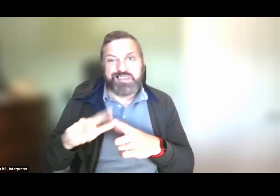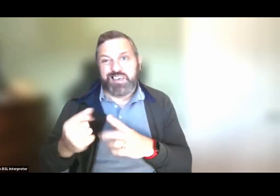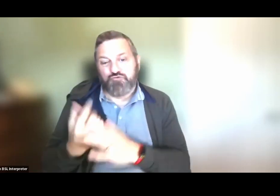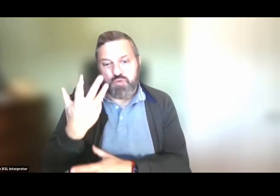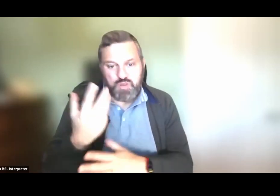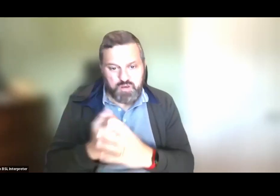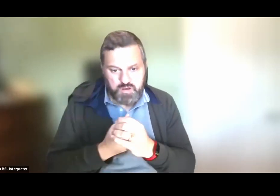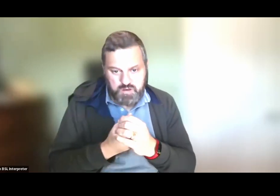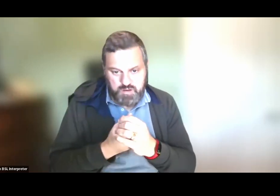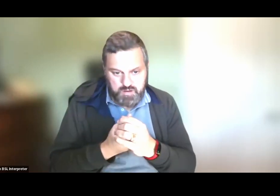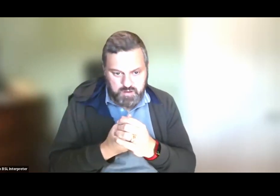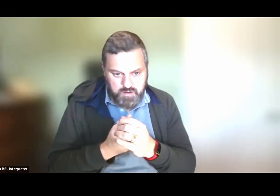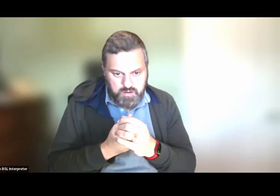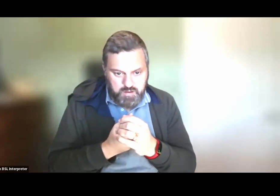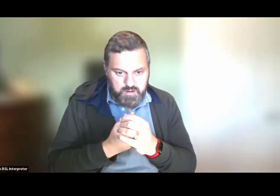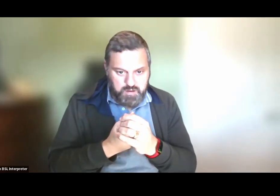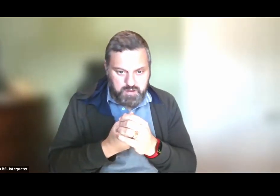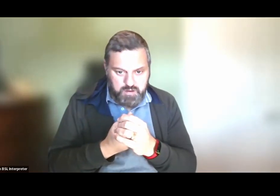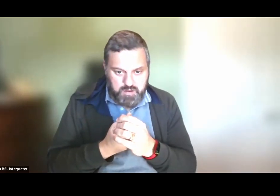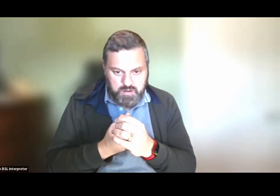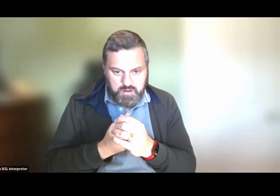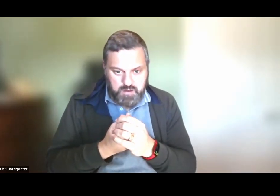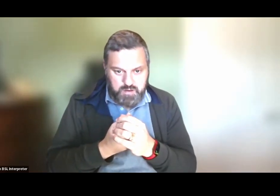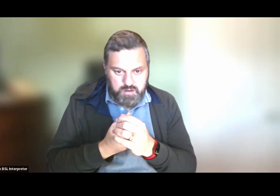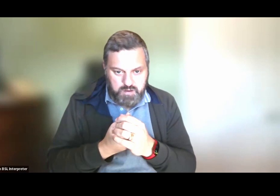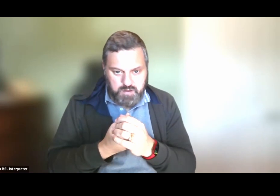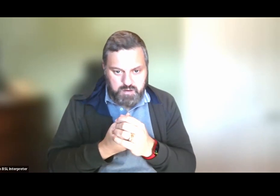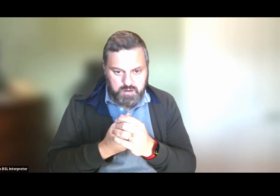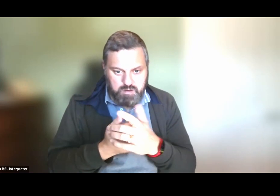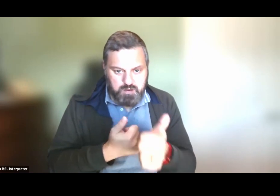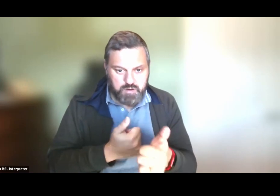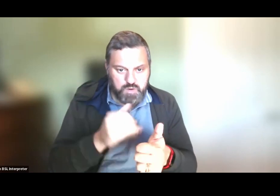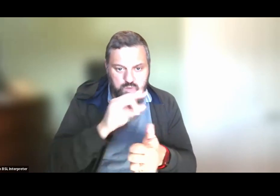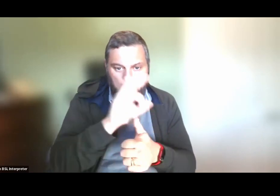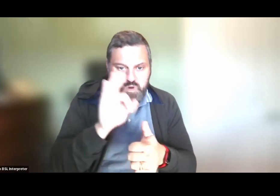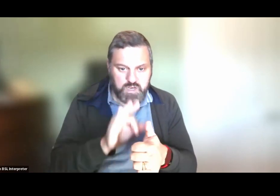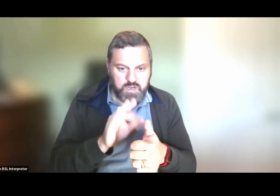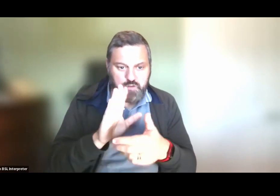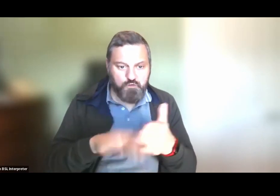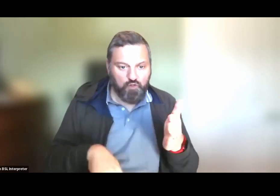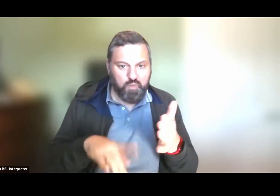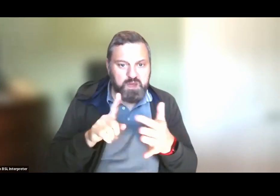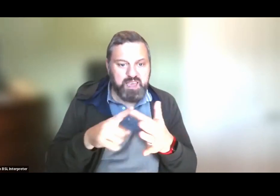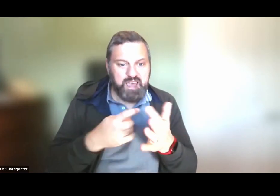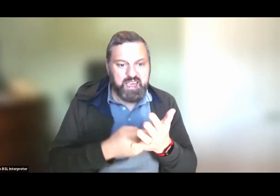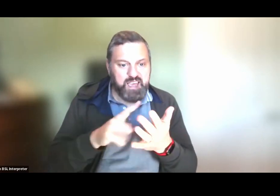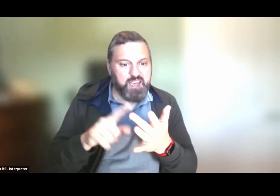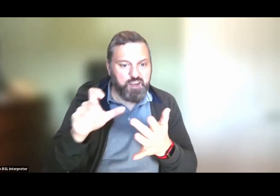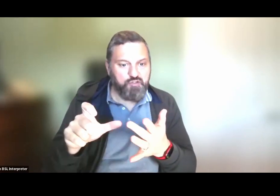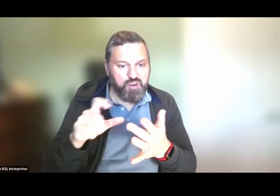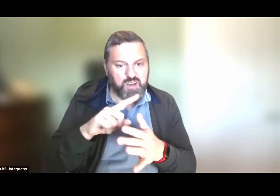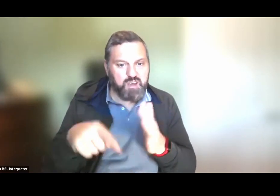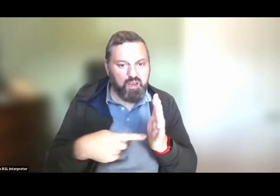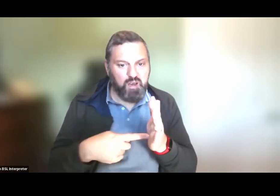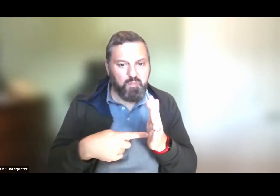I'm very much in hand with what you've just done, Kate. There is a very good question here from Eric about the emphasis